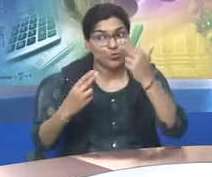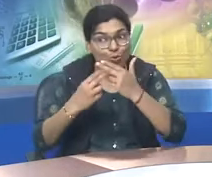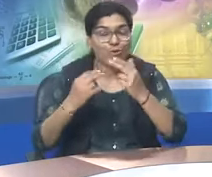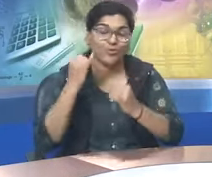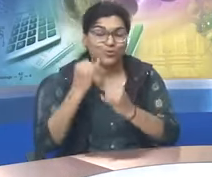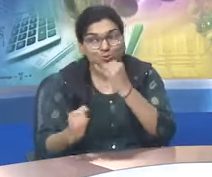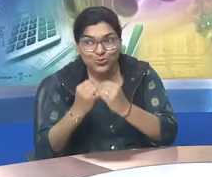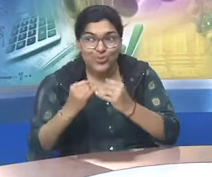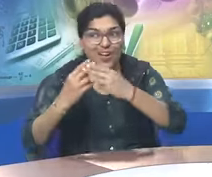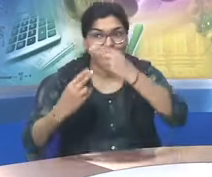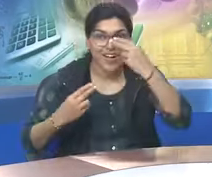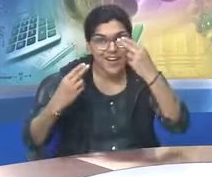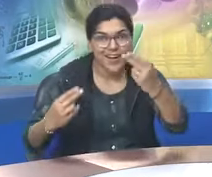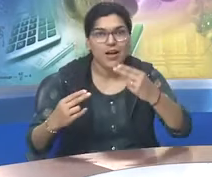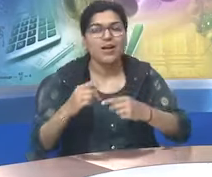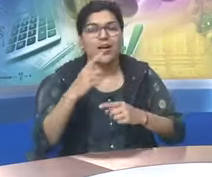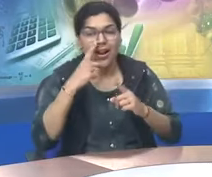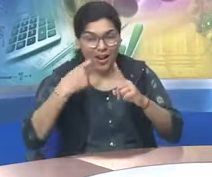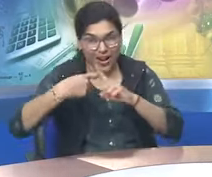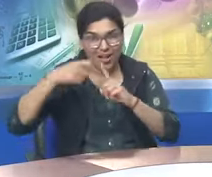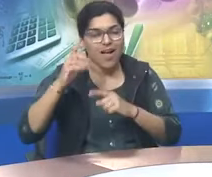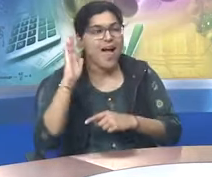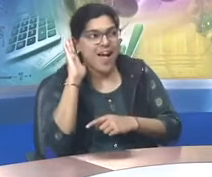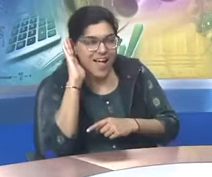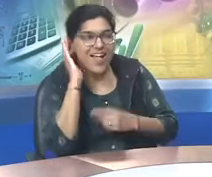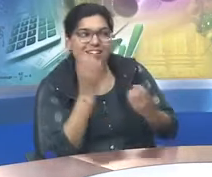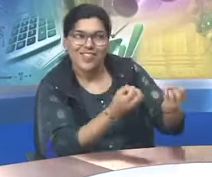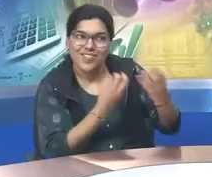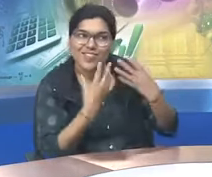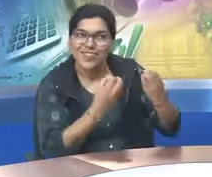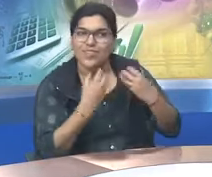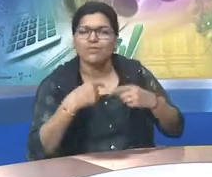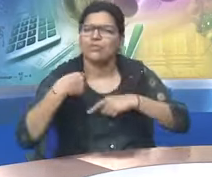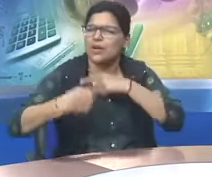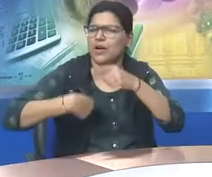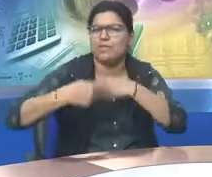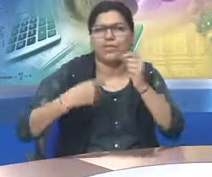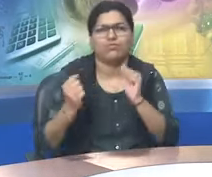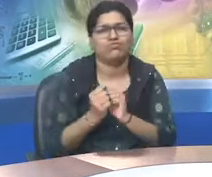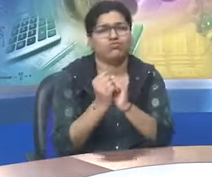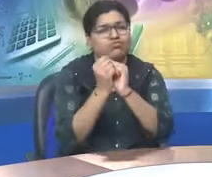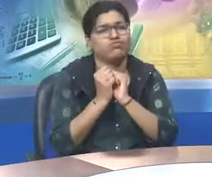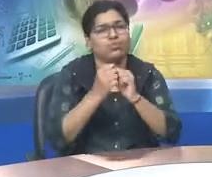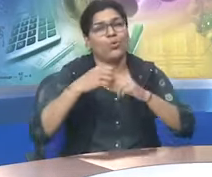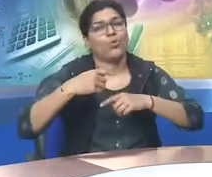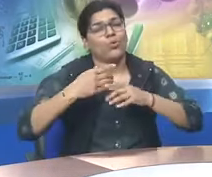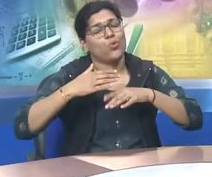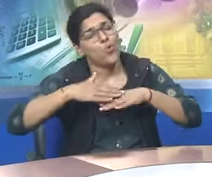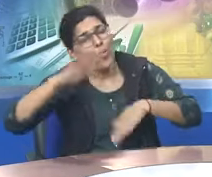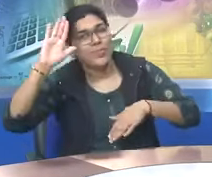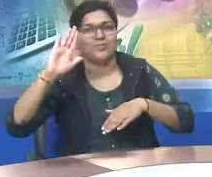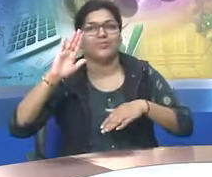her grandmother used to read stories for her, used to tell stories. She used to listen stories from